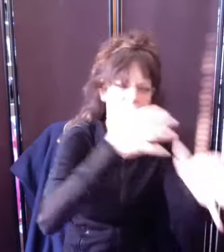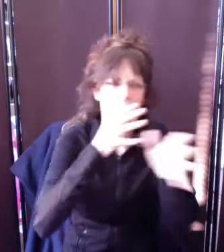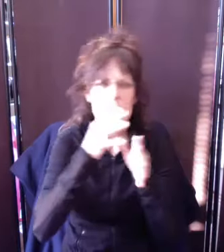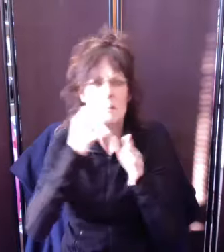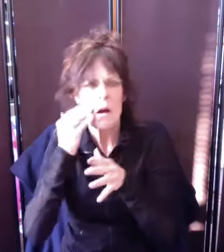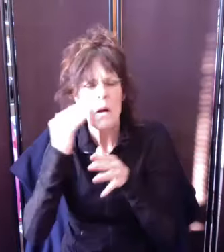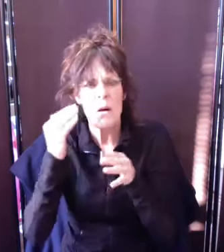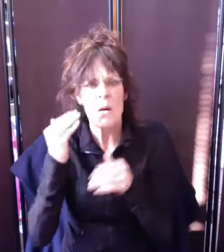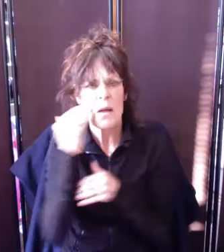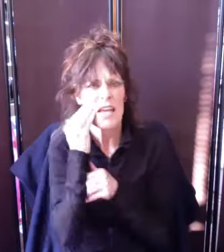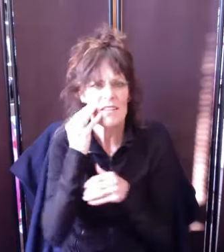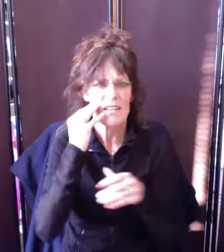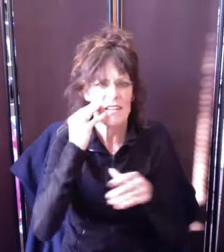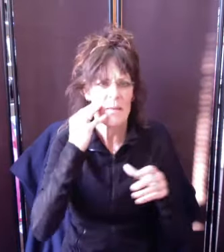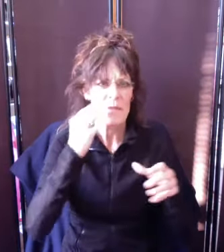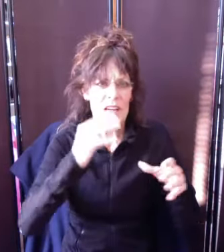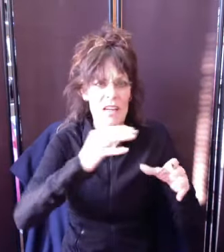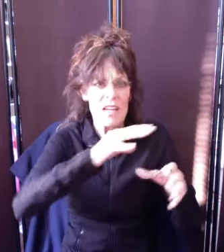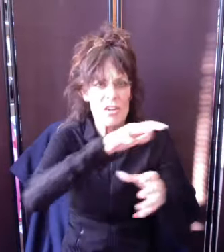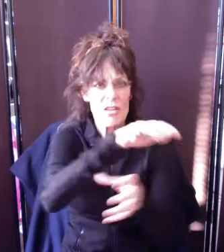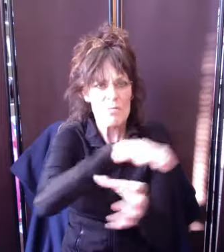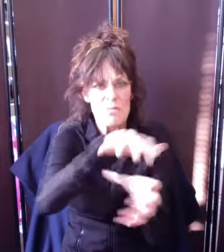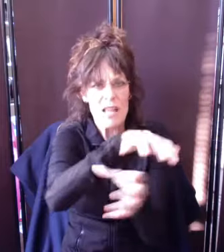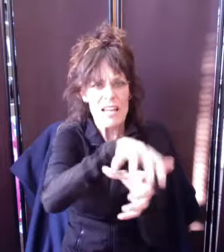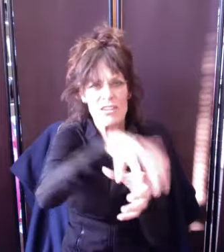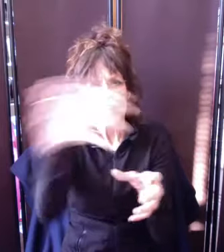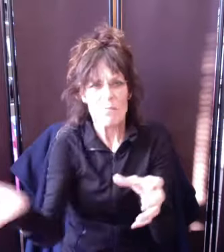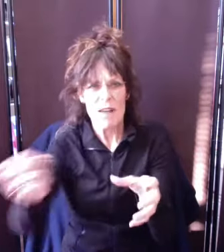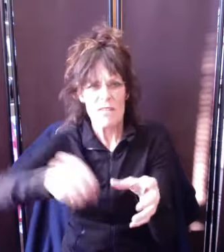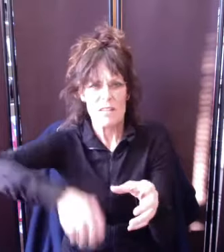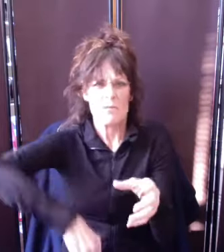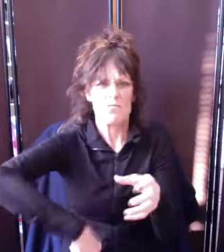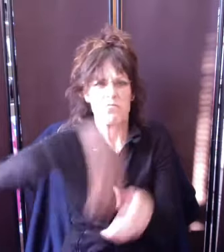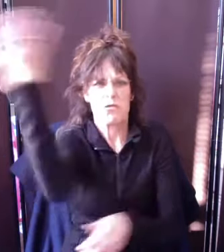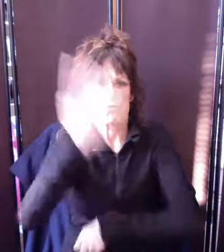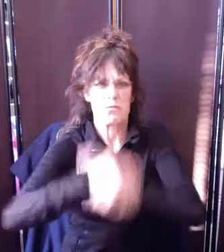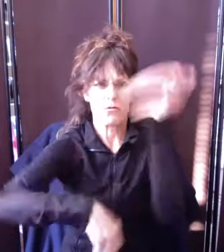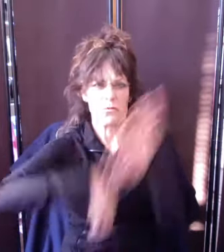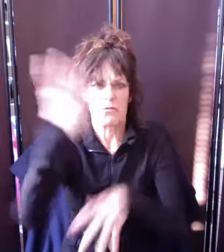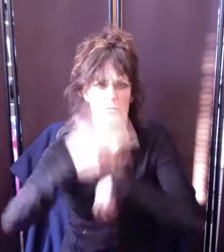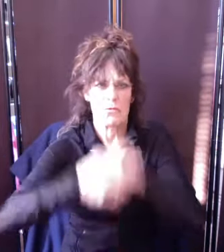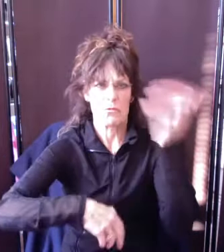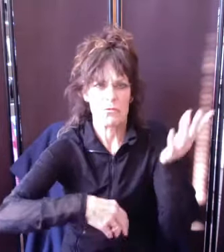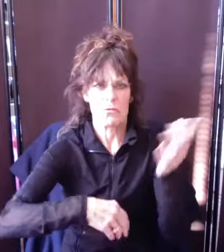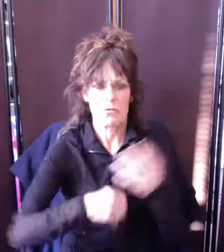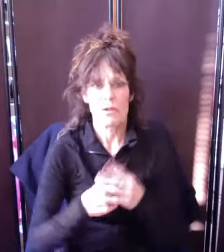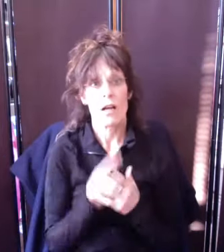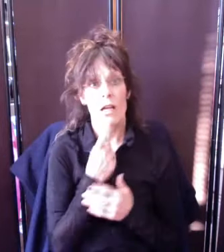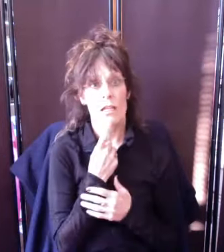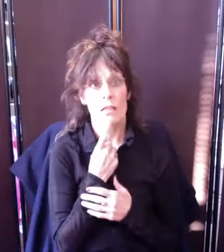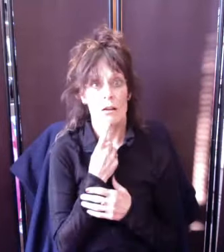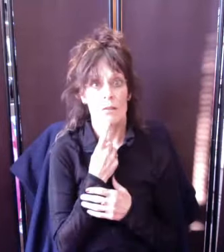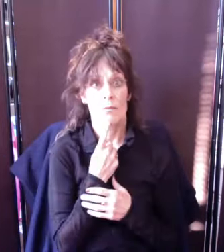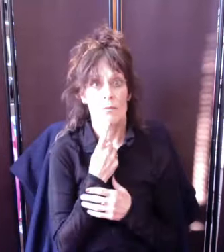was at alcohol instant disaster. But I had to tell you something. Here's what I never